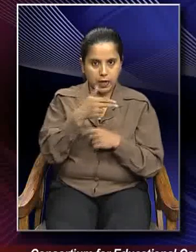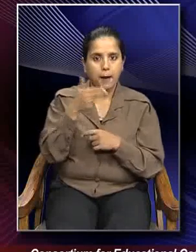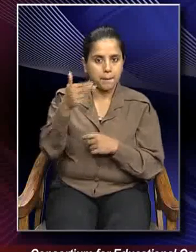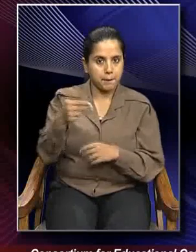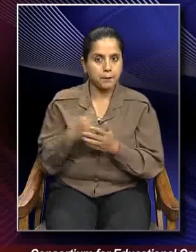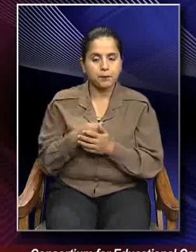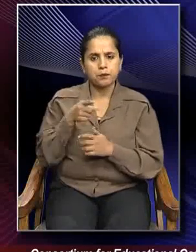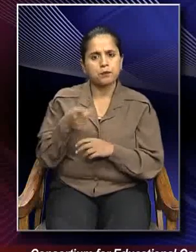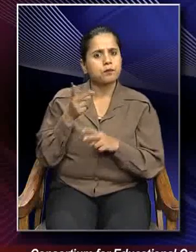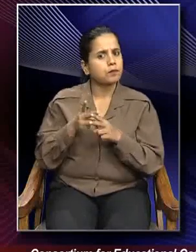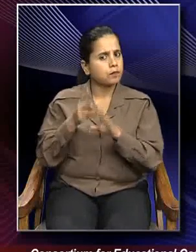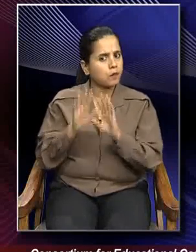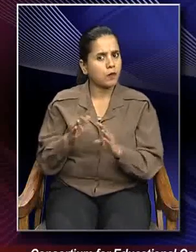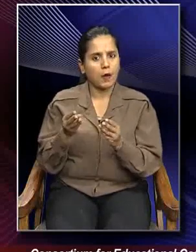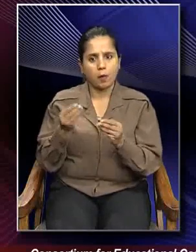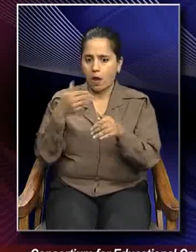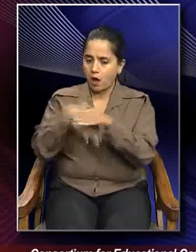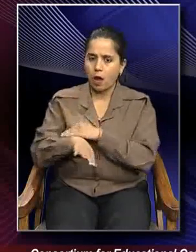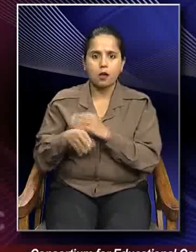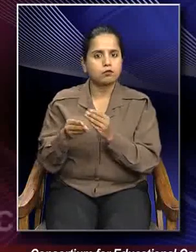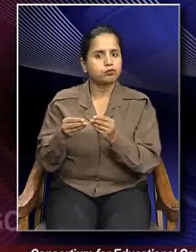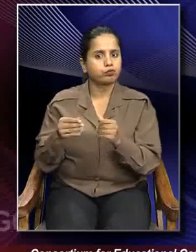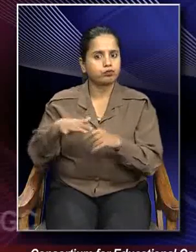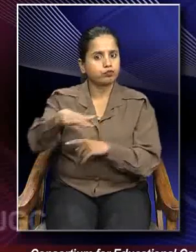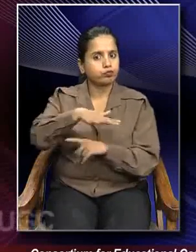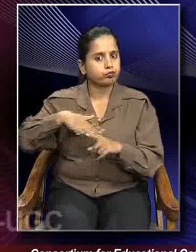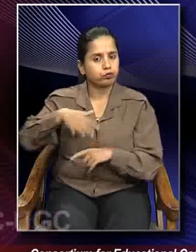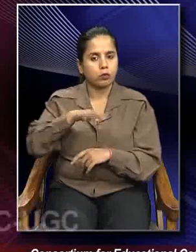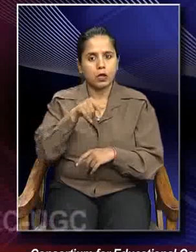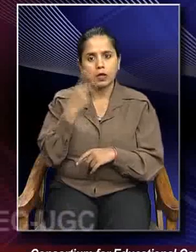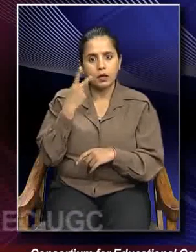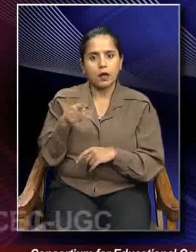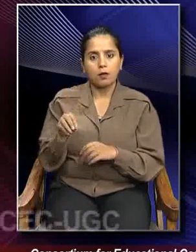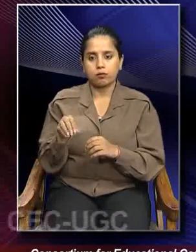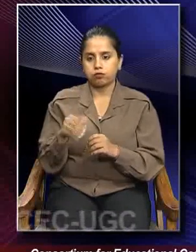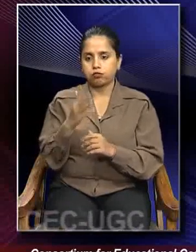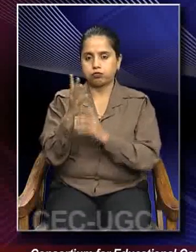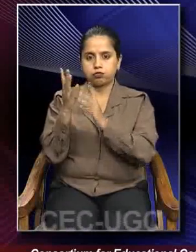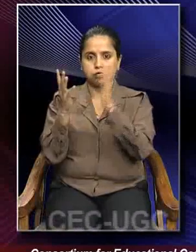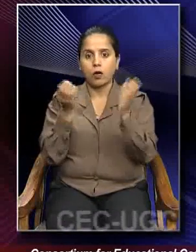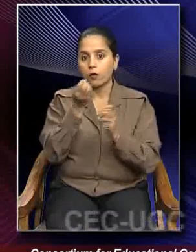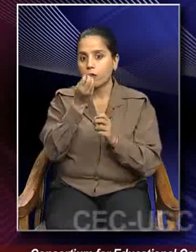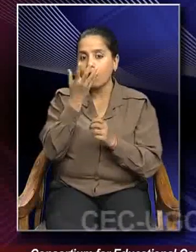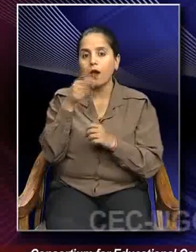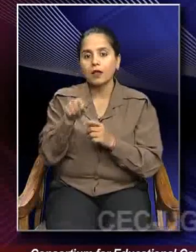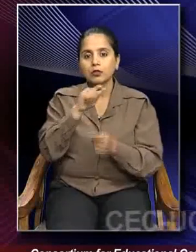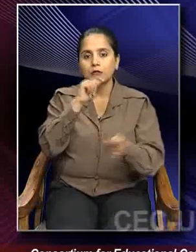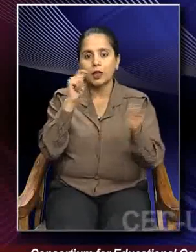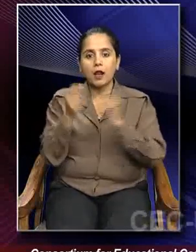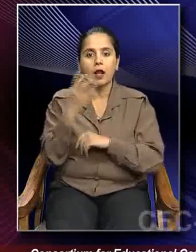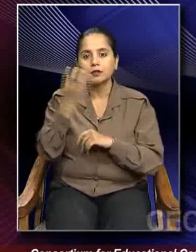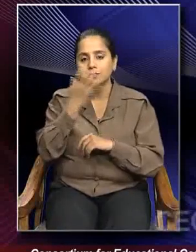which remains in the soul and which bears the fruit when the circumstances are favorable.